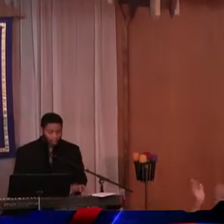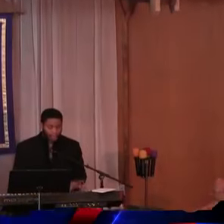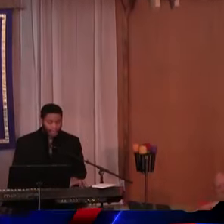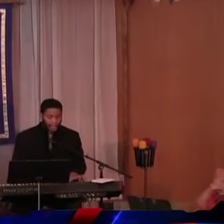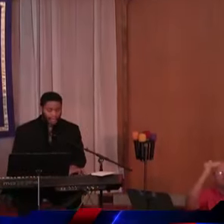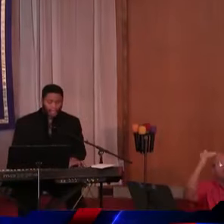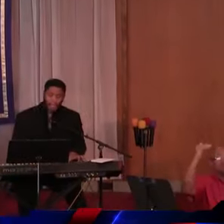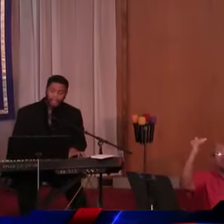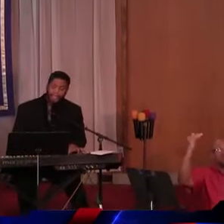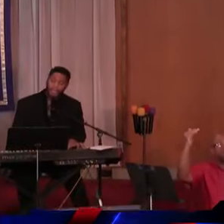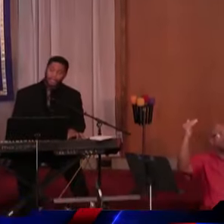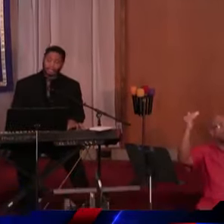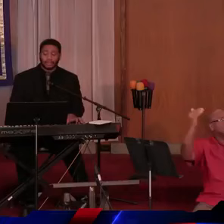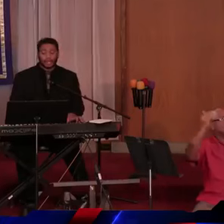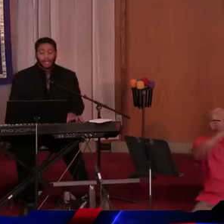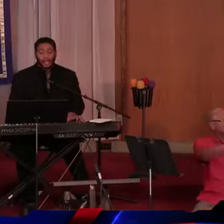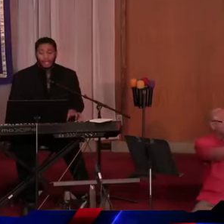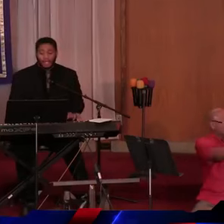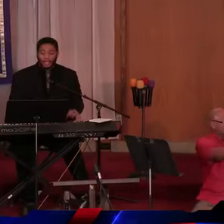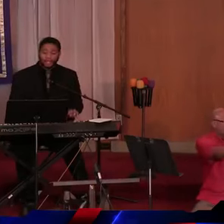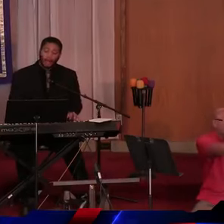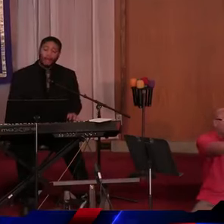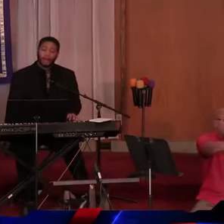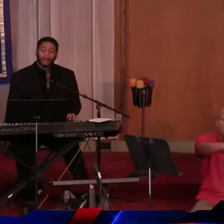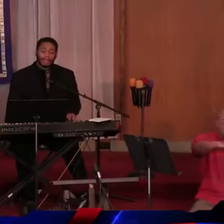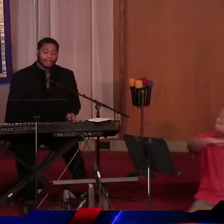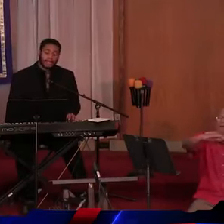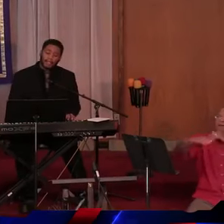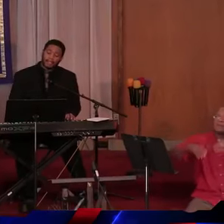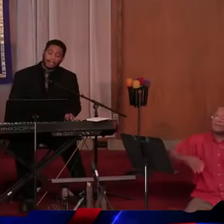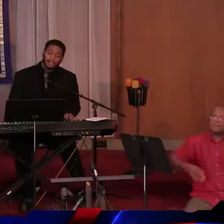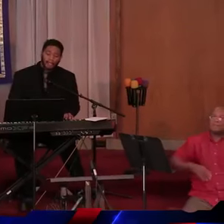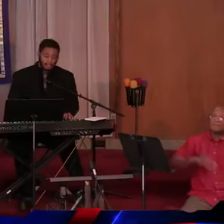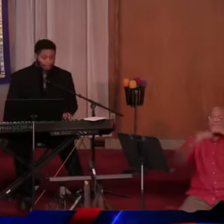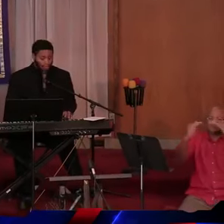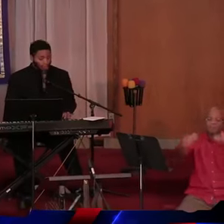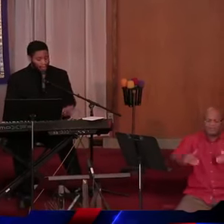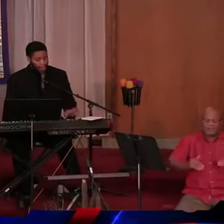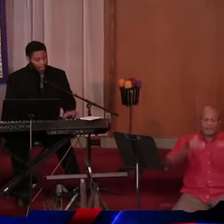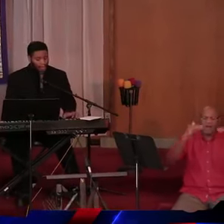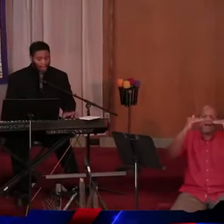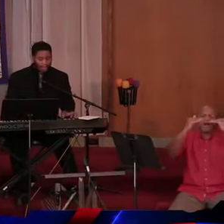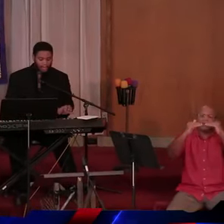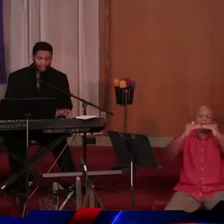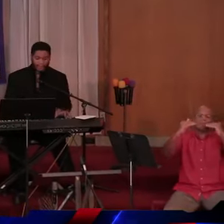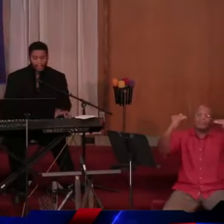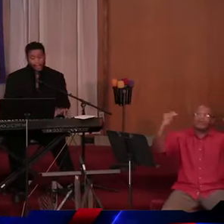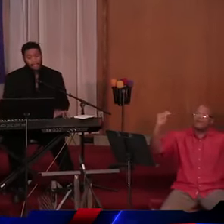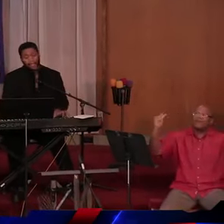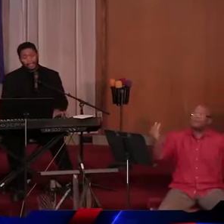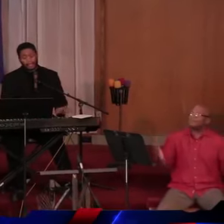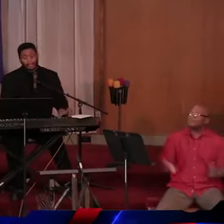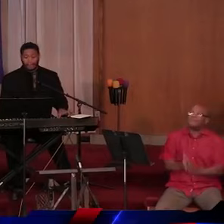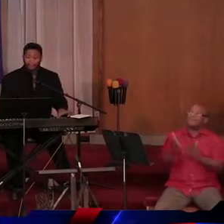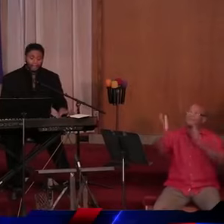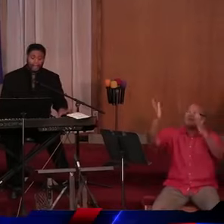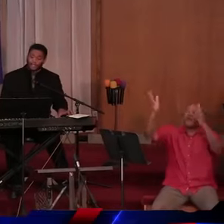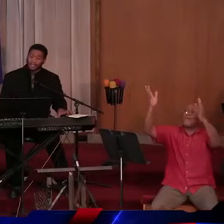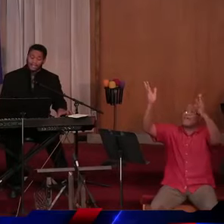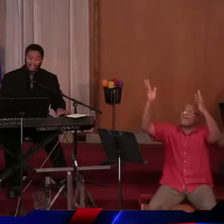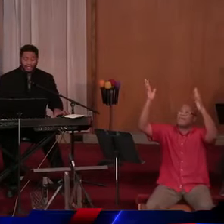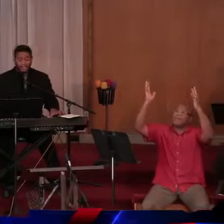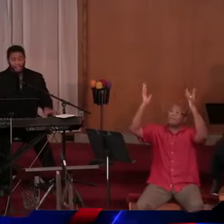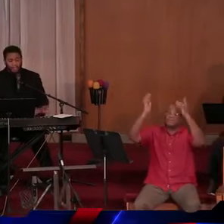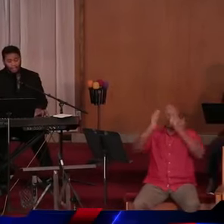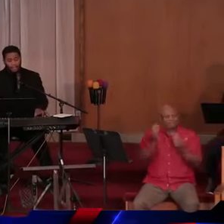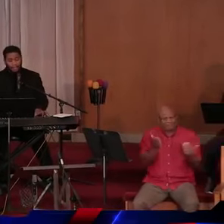Oh, Zion is calling us to a higher place of praise.